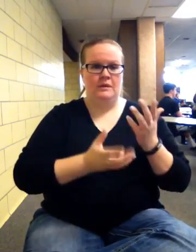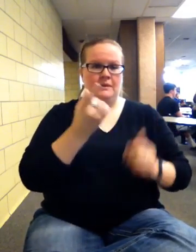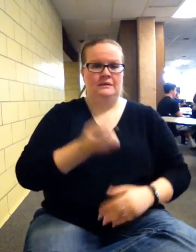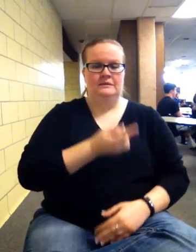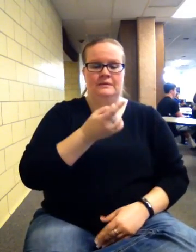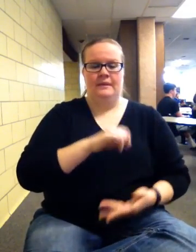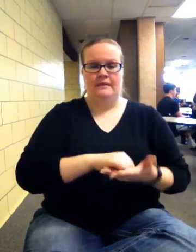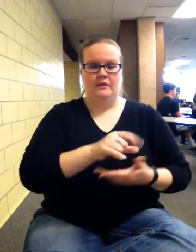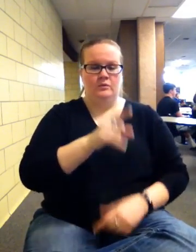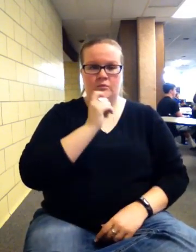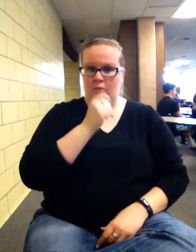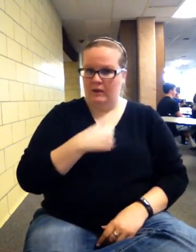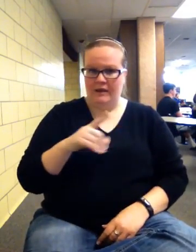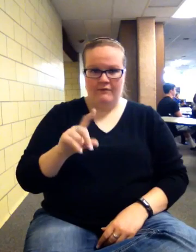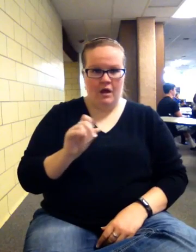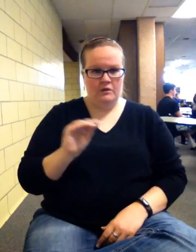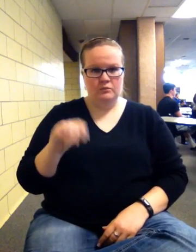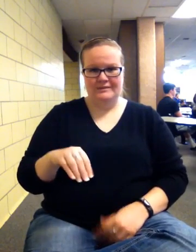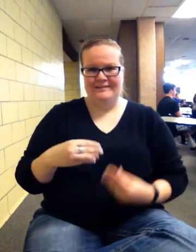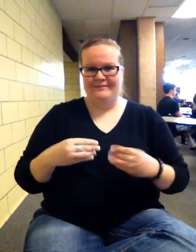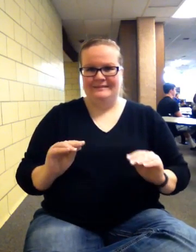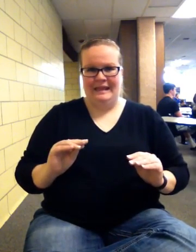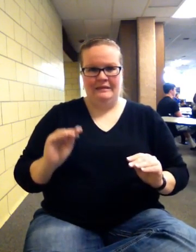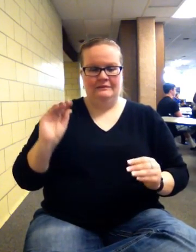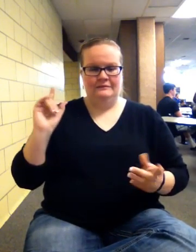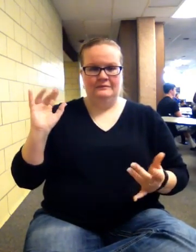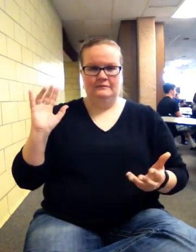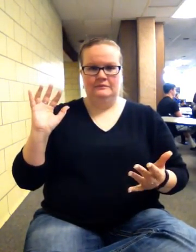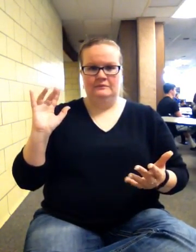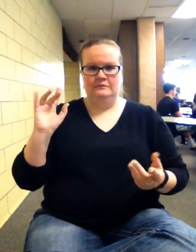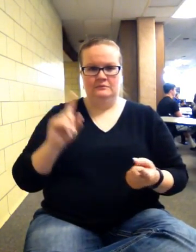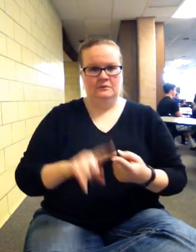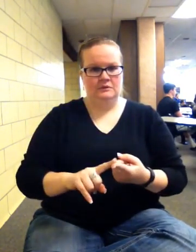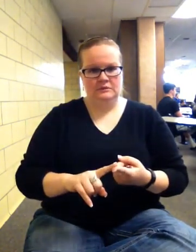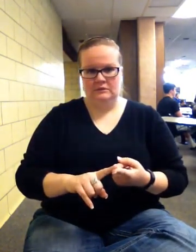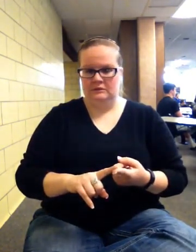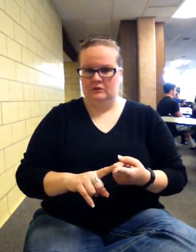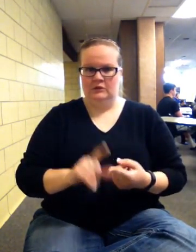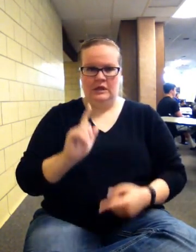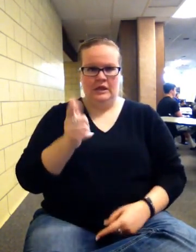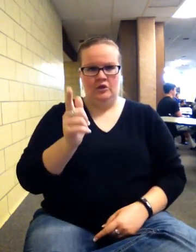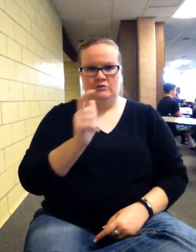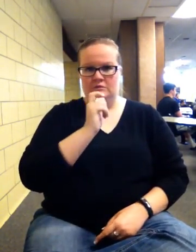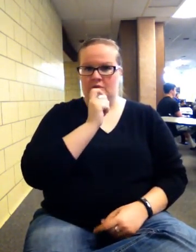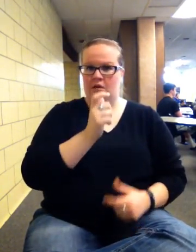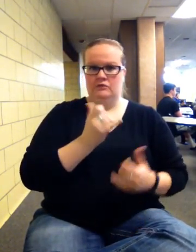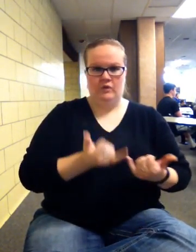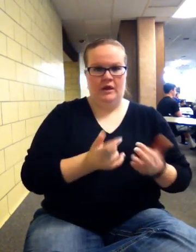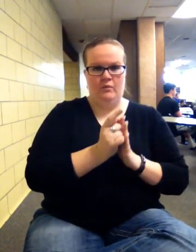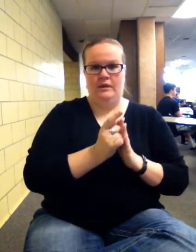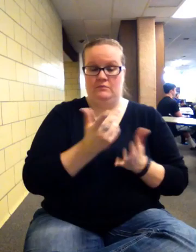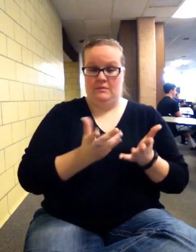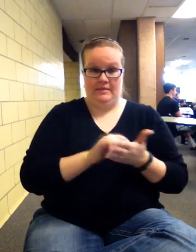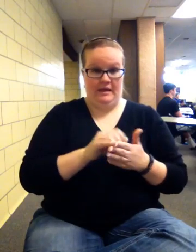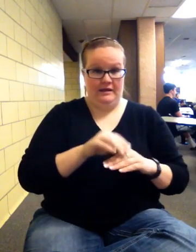you're not going to have 100% of cells on you aren't going to be using at full capacity right away. So maybe that's another thing that's going to affect it. Or maybe you have